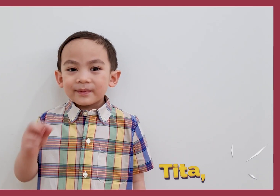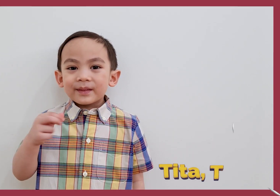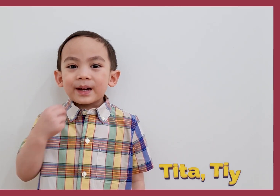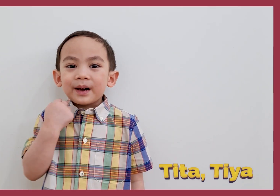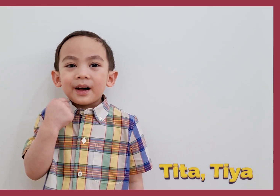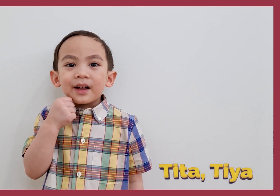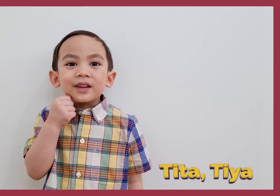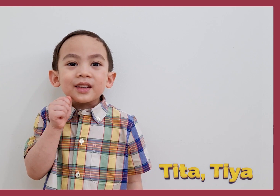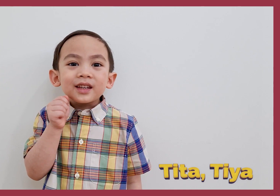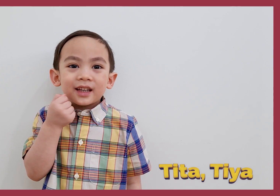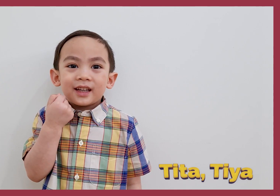Auntie